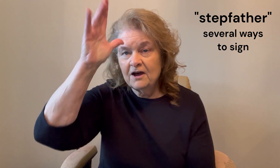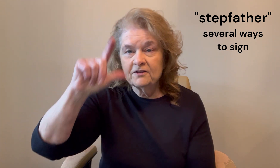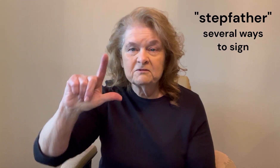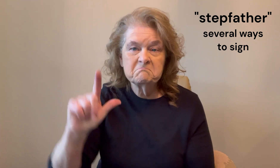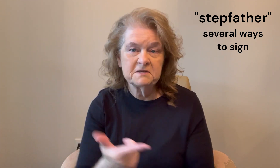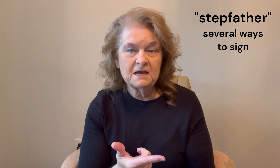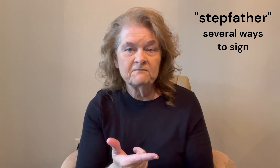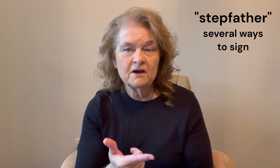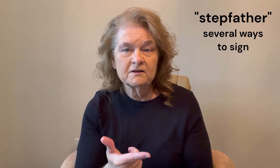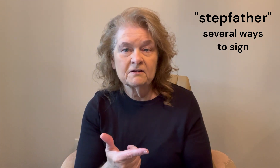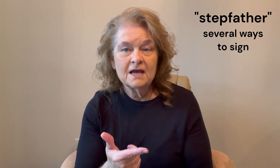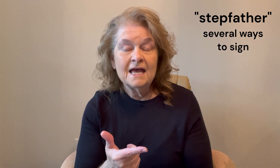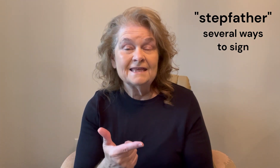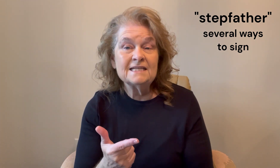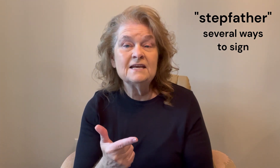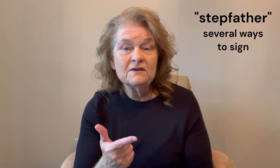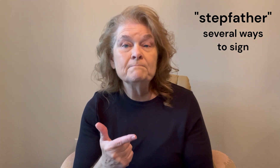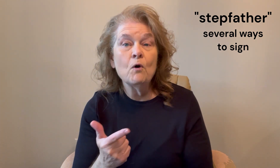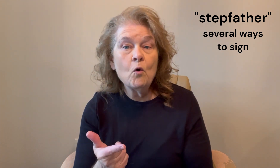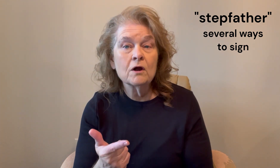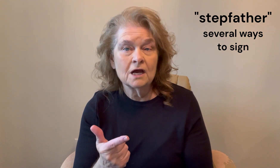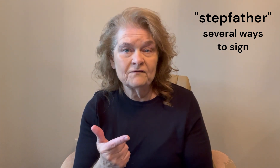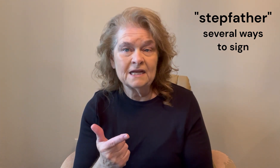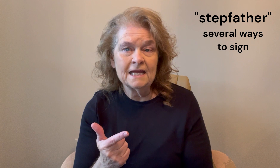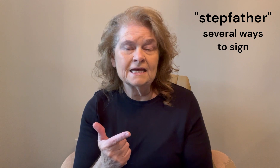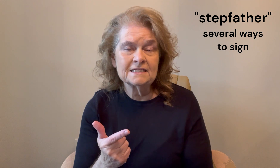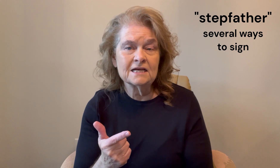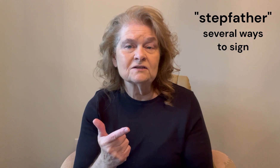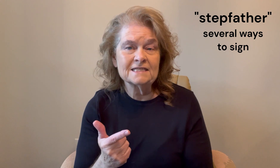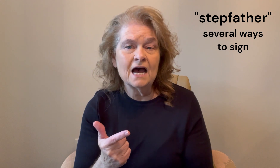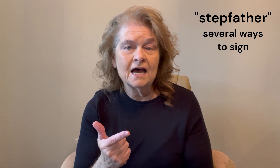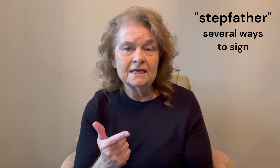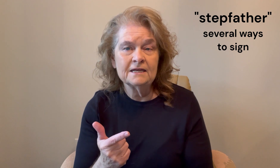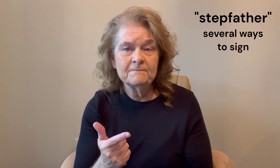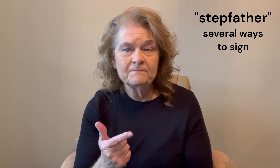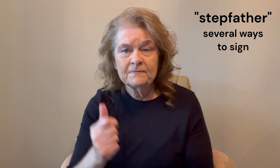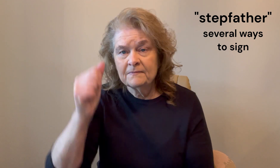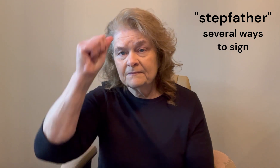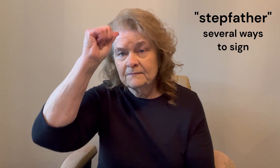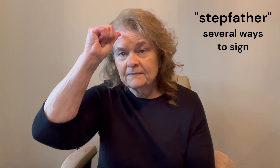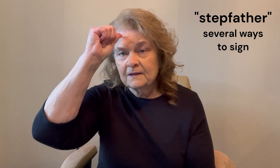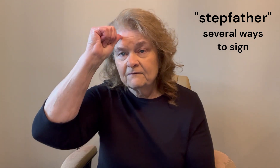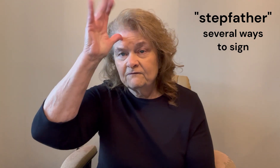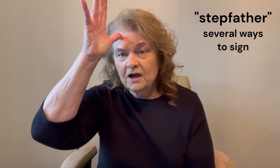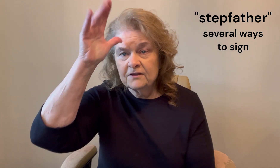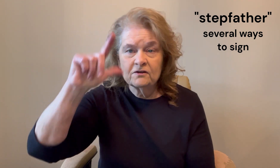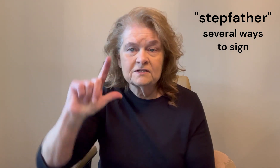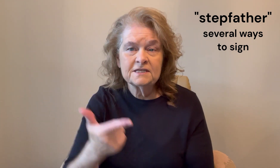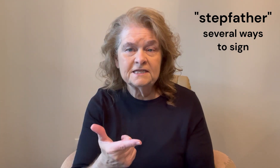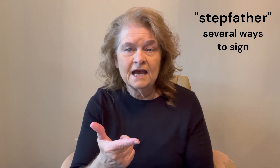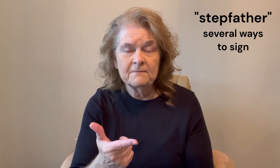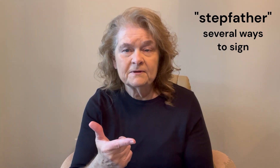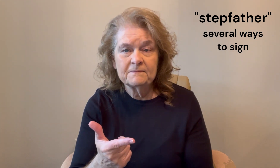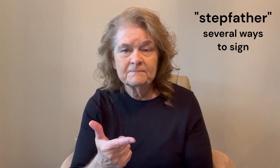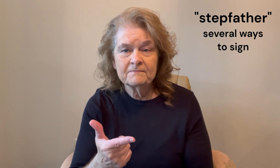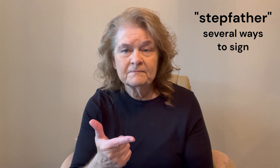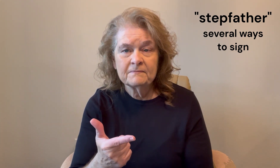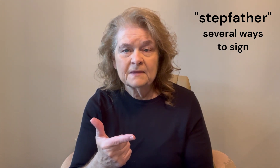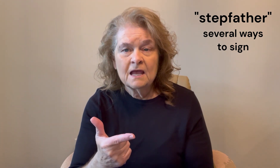father, stepfather. That's even more of an ASL sign, father, step.